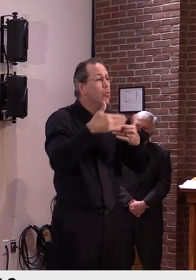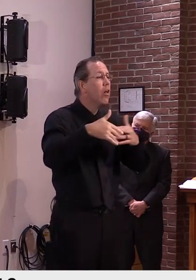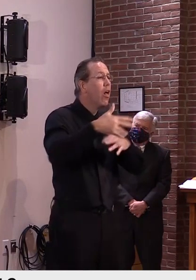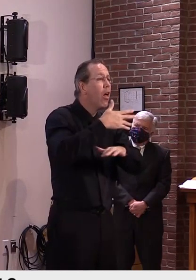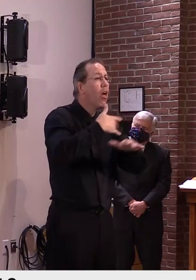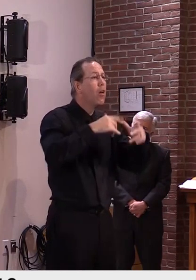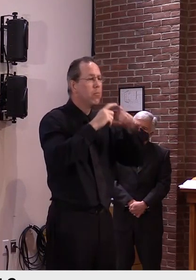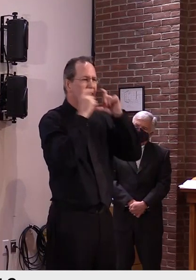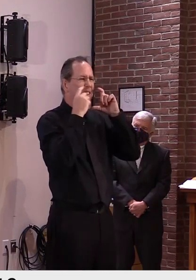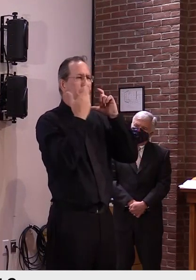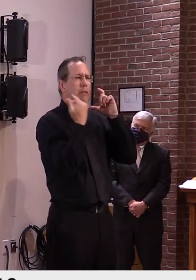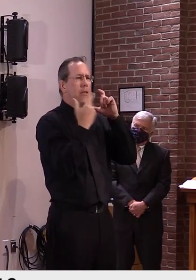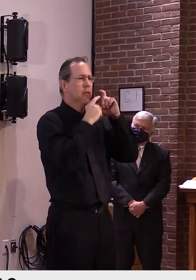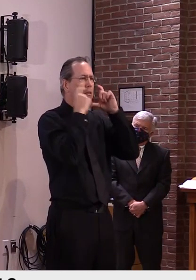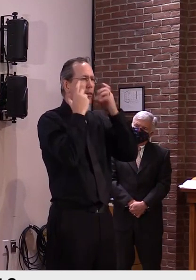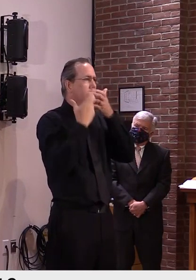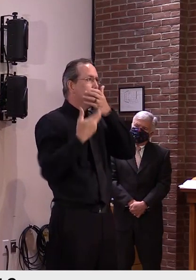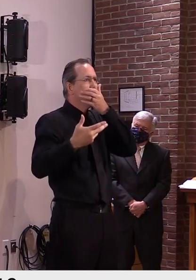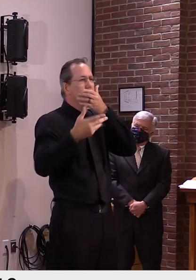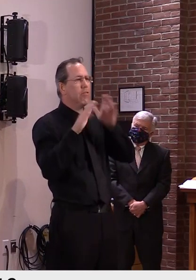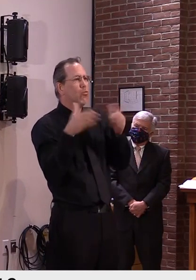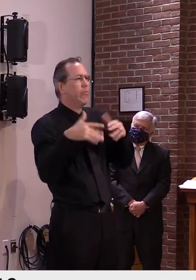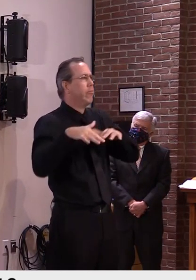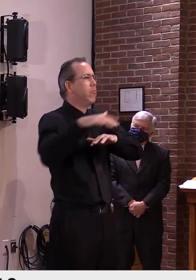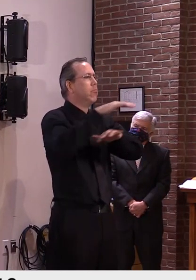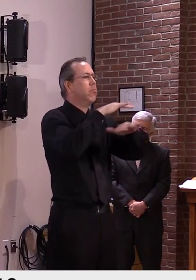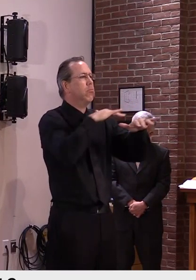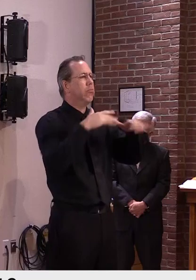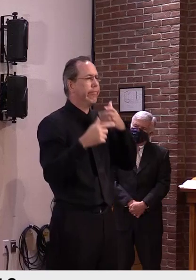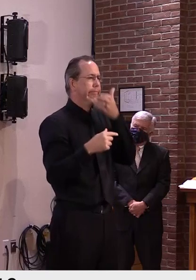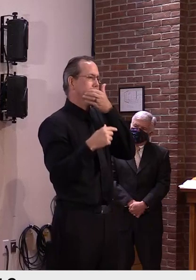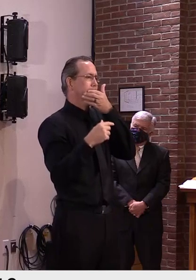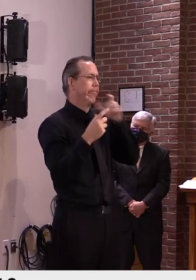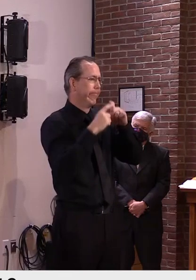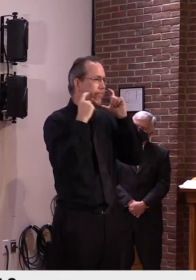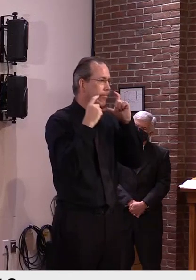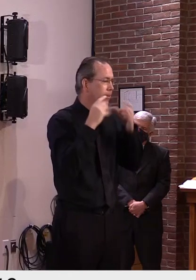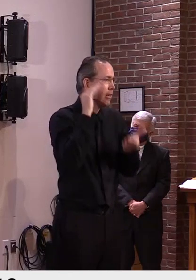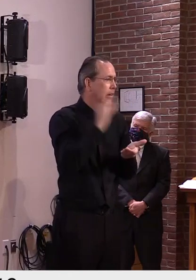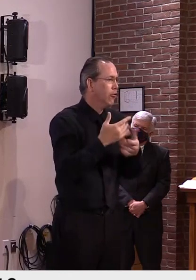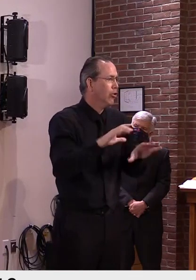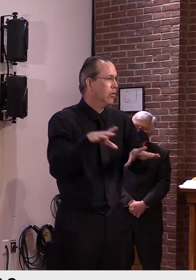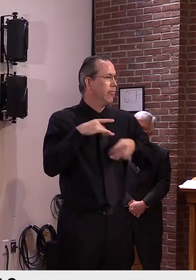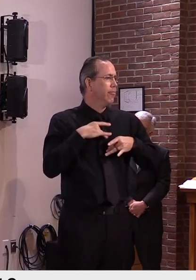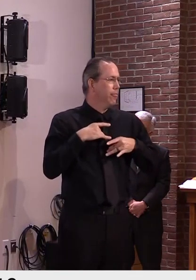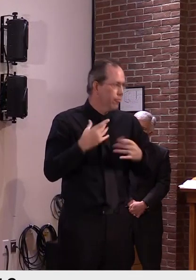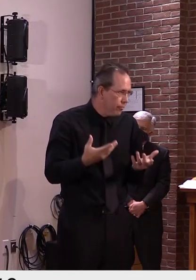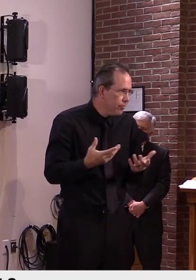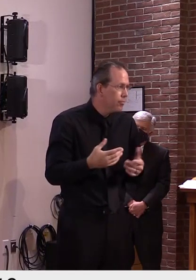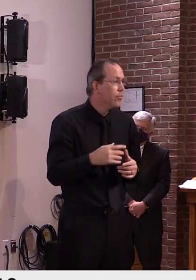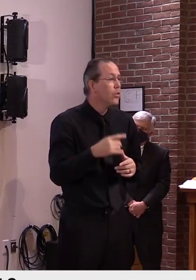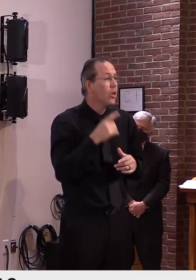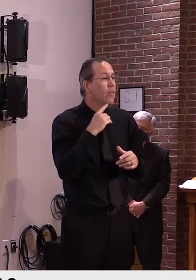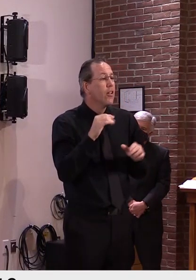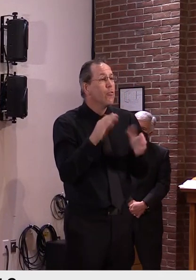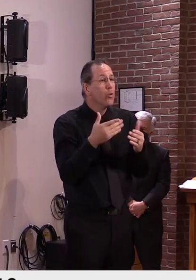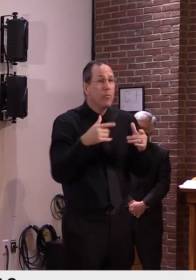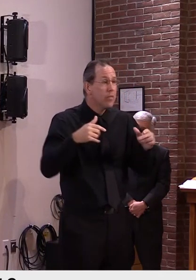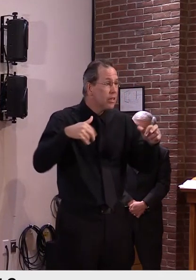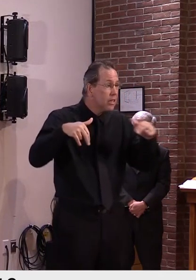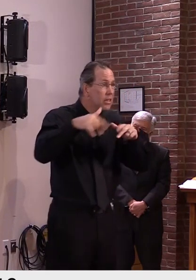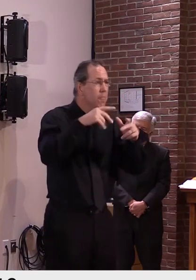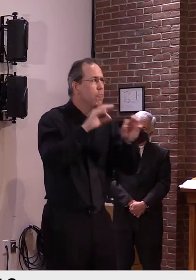as well. And then that has implications, of course, for ventilation systems and filtration of air as well. So you're